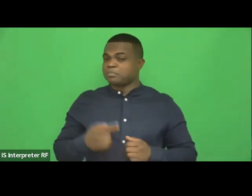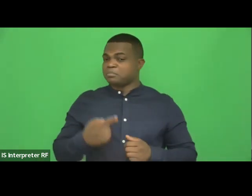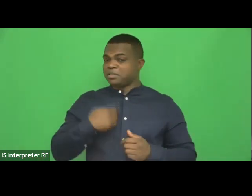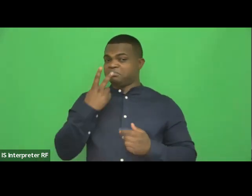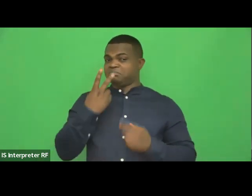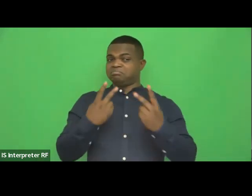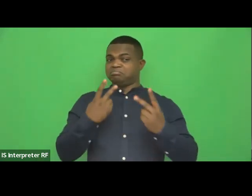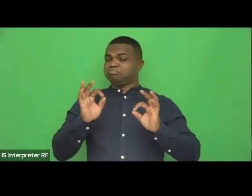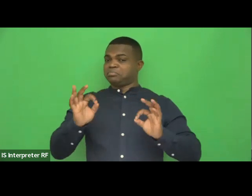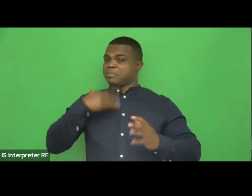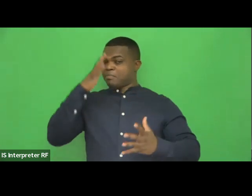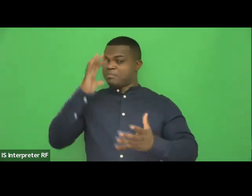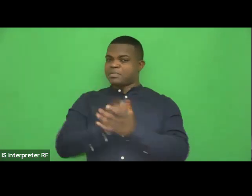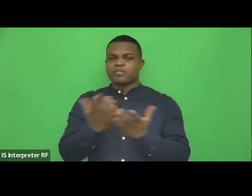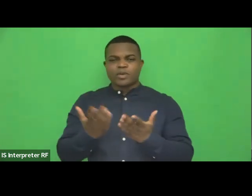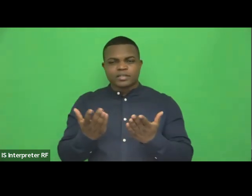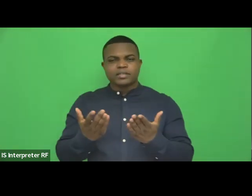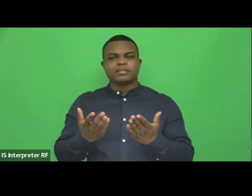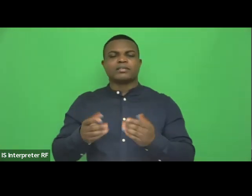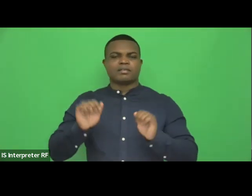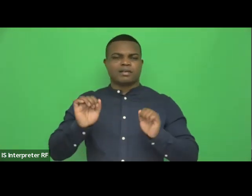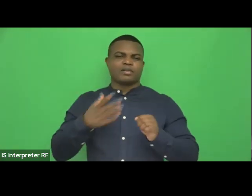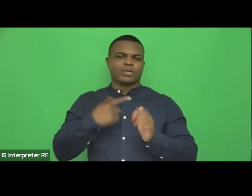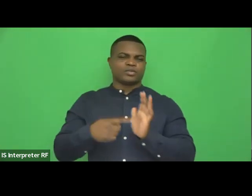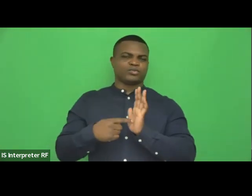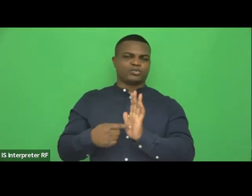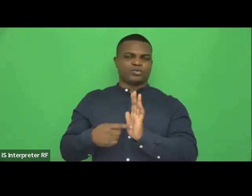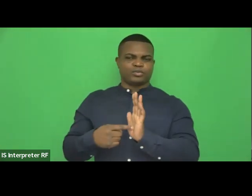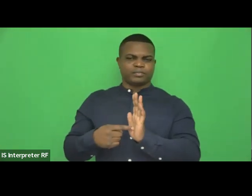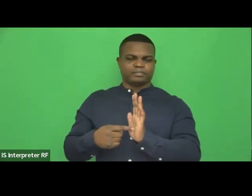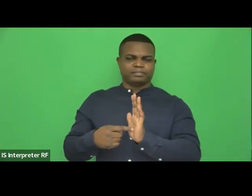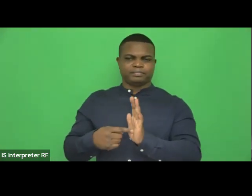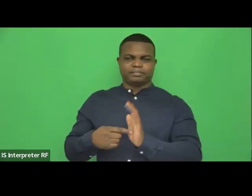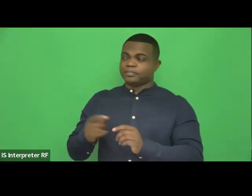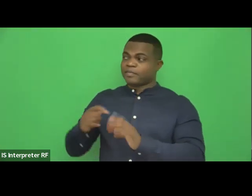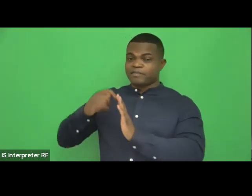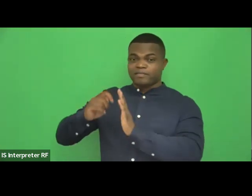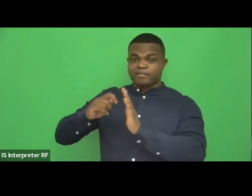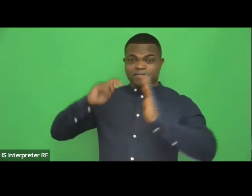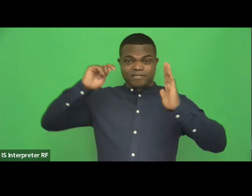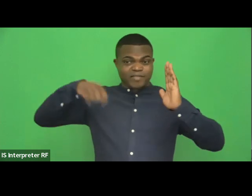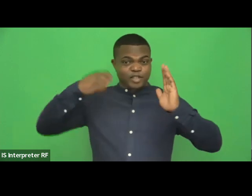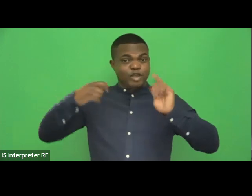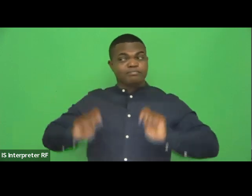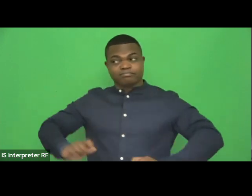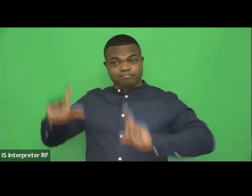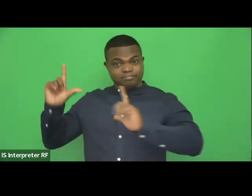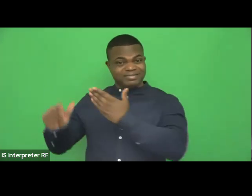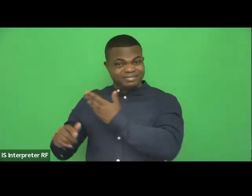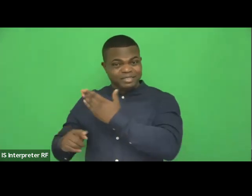navigation. People love the ability, need the ability to be able to navigate around a